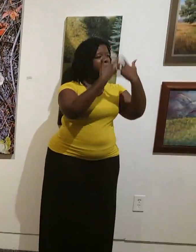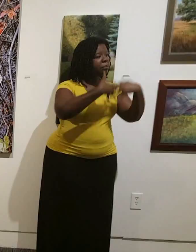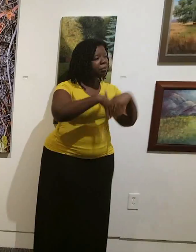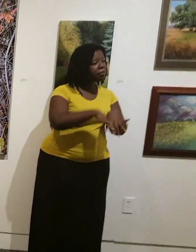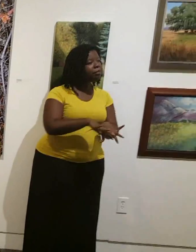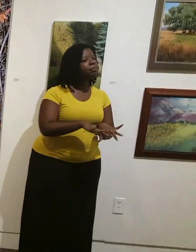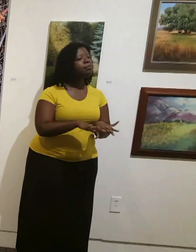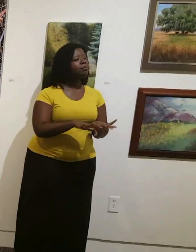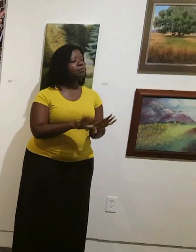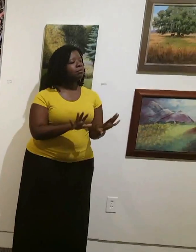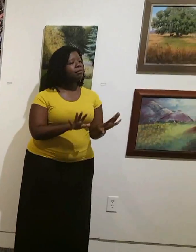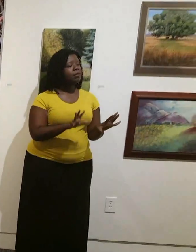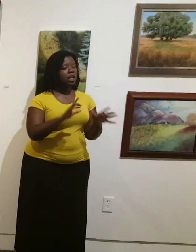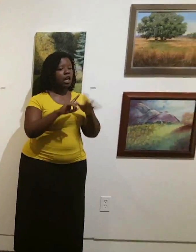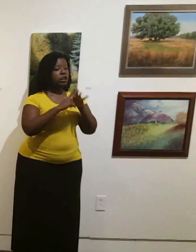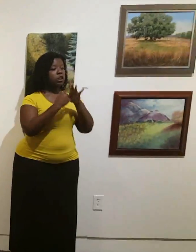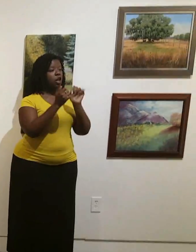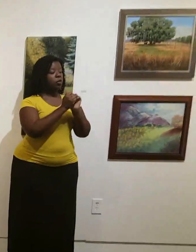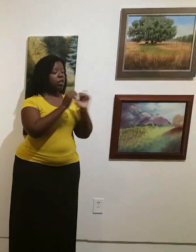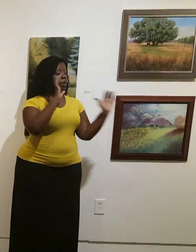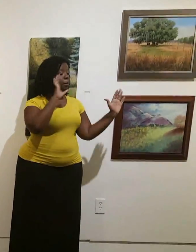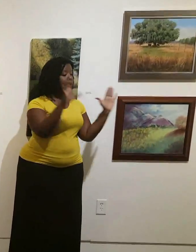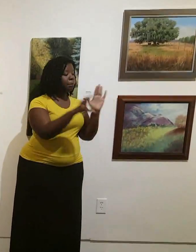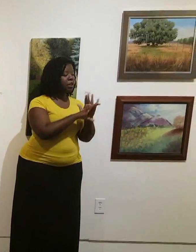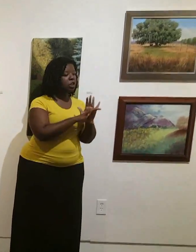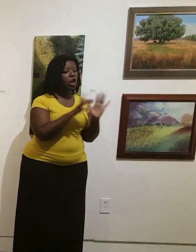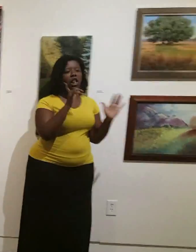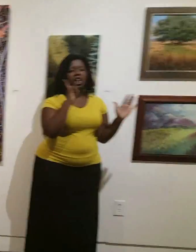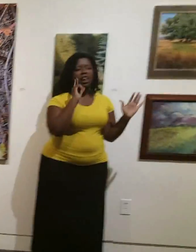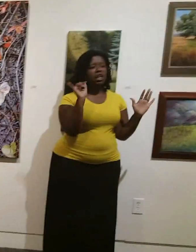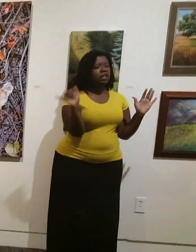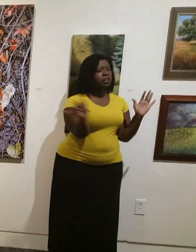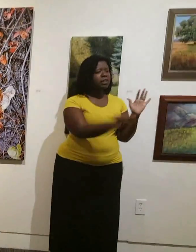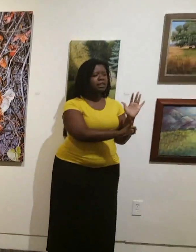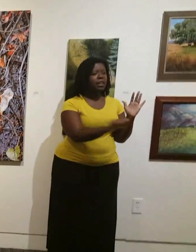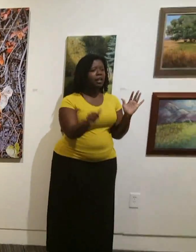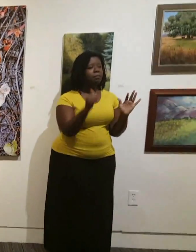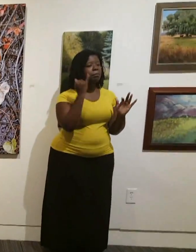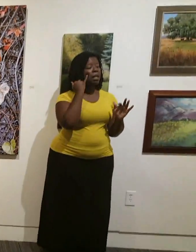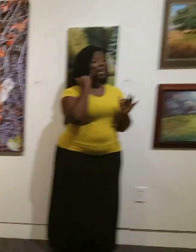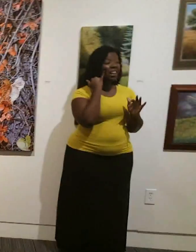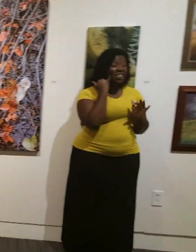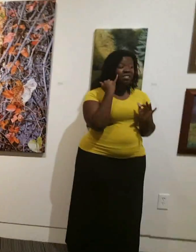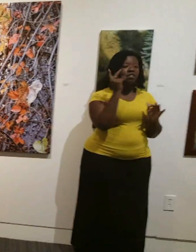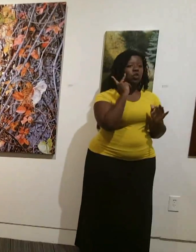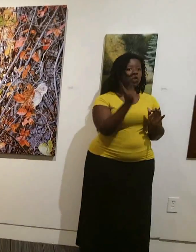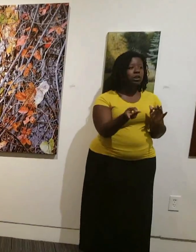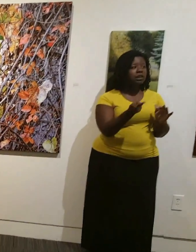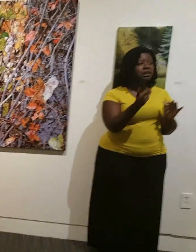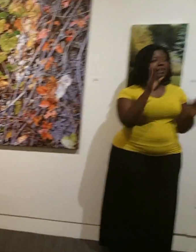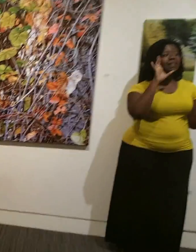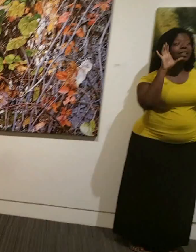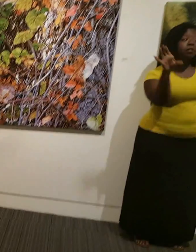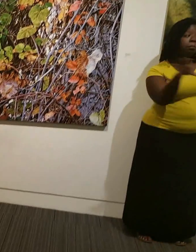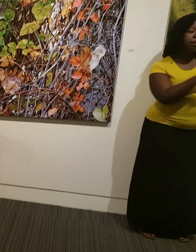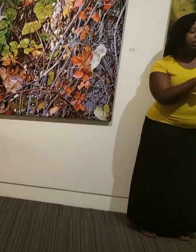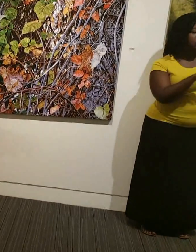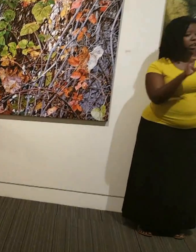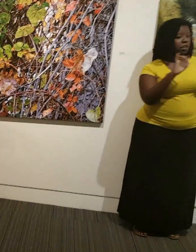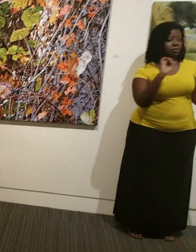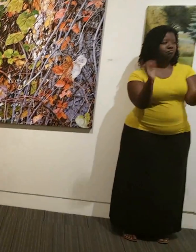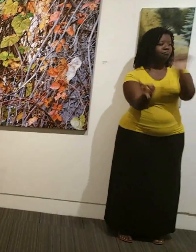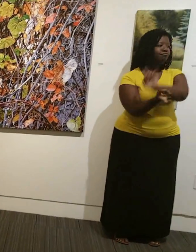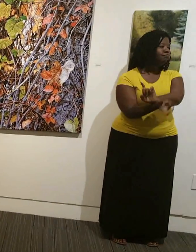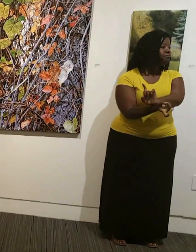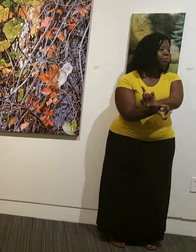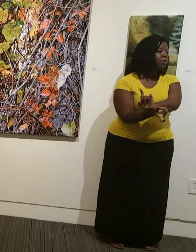so I start with a photograph, and people say, oh, it looks just like the photograph, but if you saw the photograph, it doesn't, because it